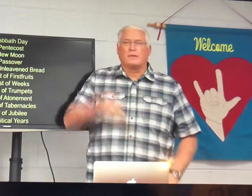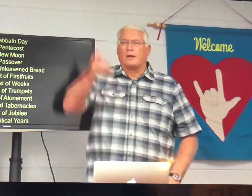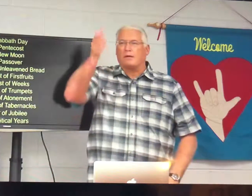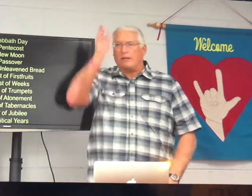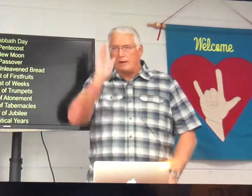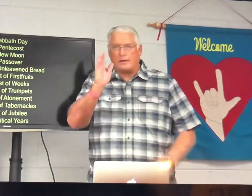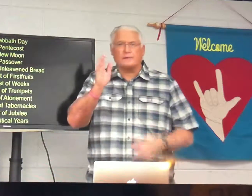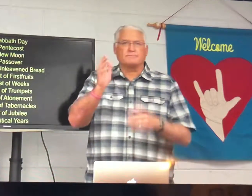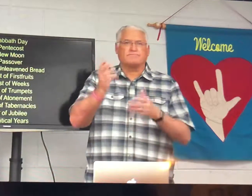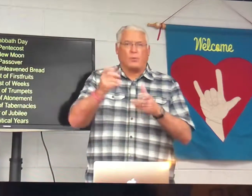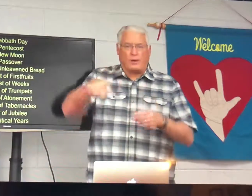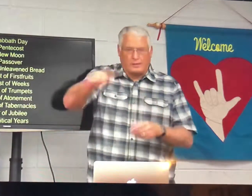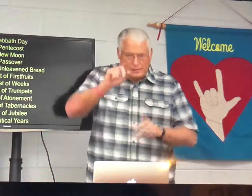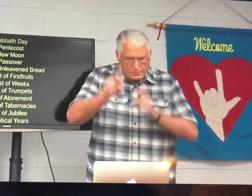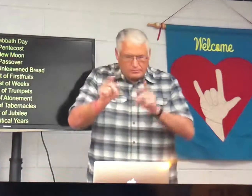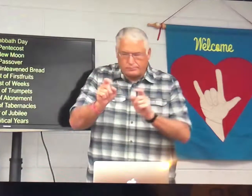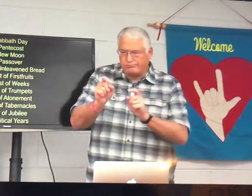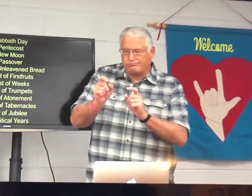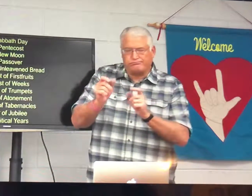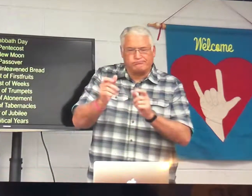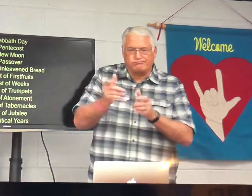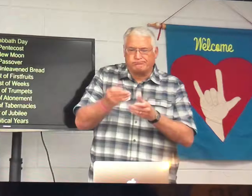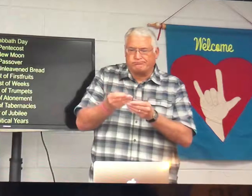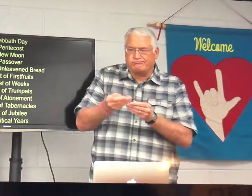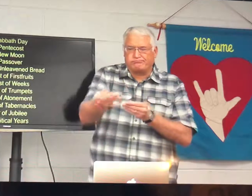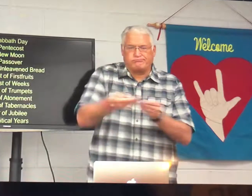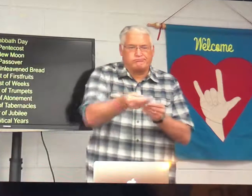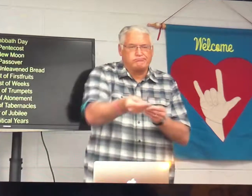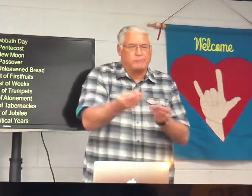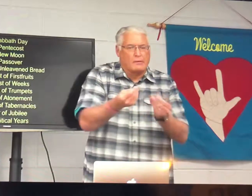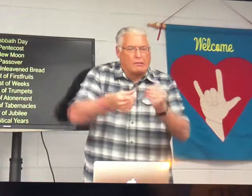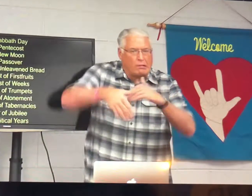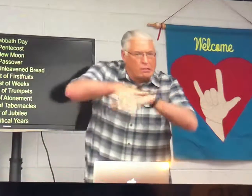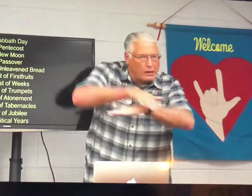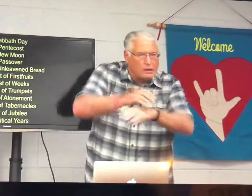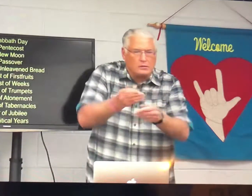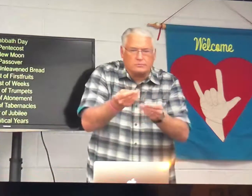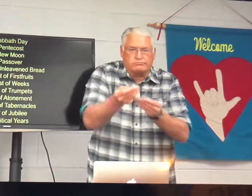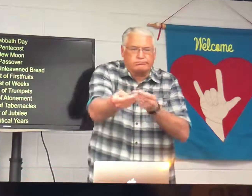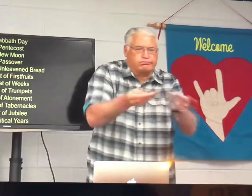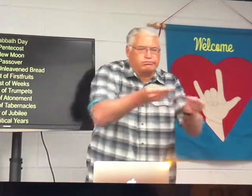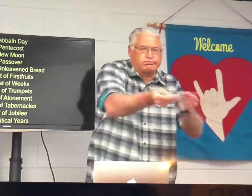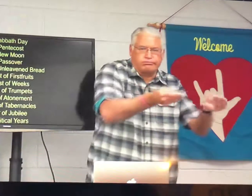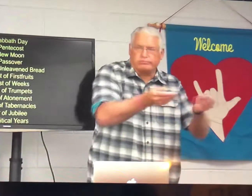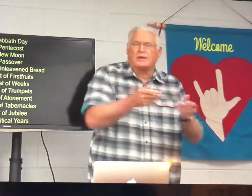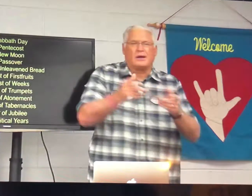So that's going to be it for Alvarez. And as he walks out, we'll step out. We'll be back.